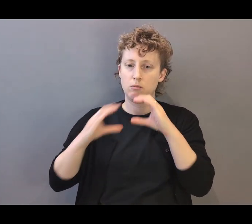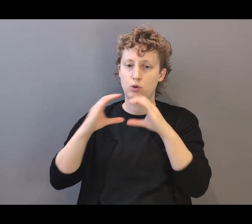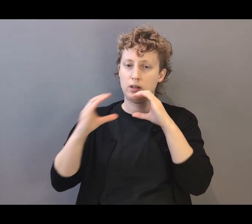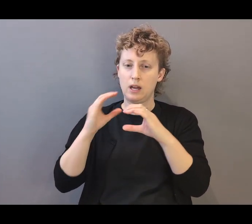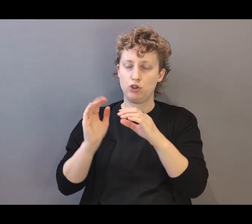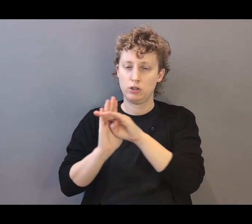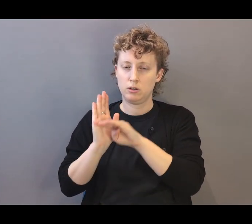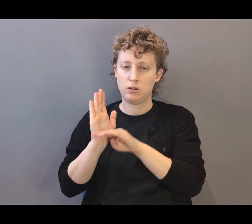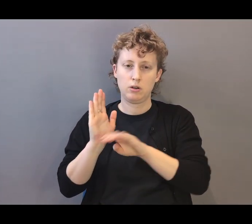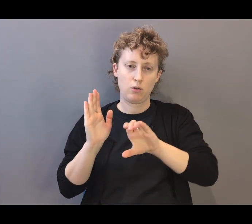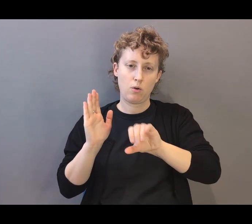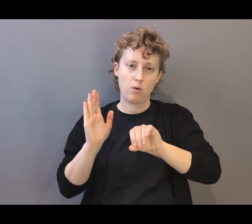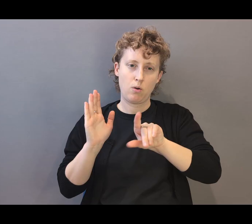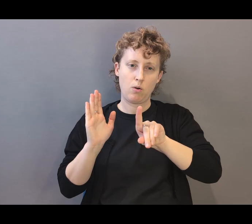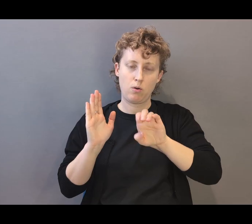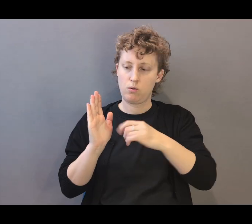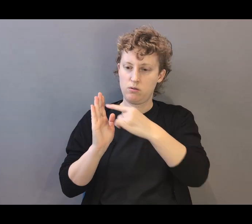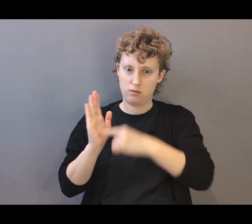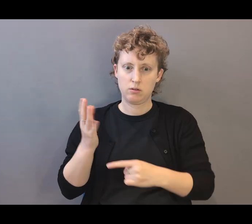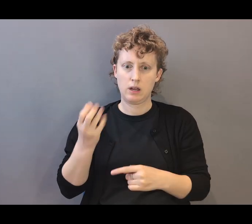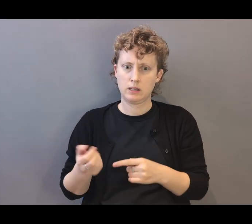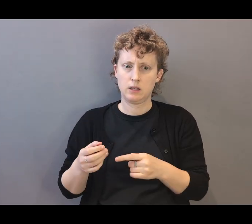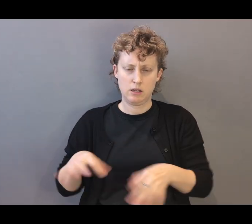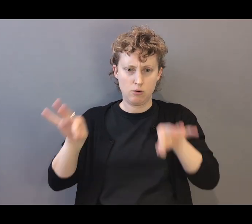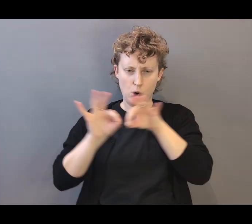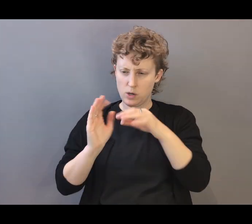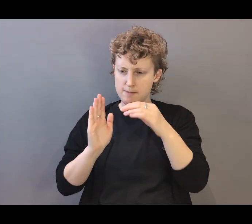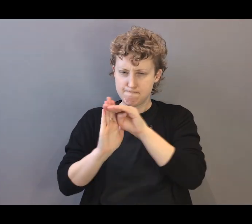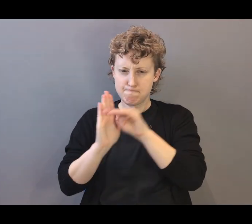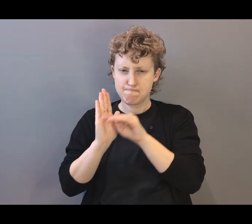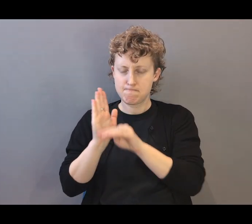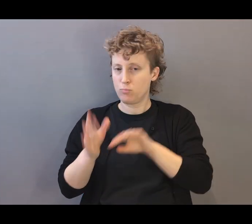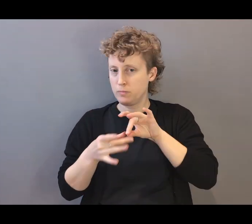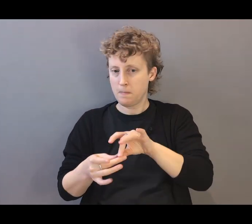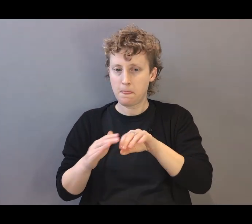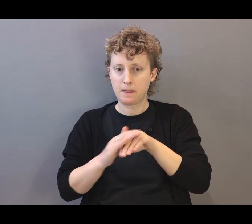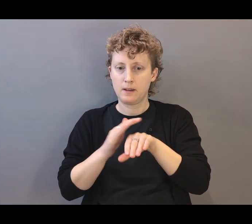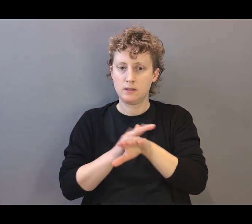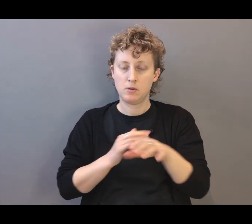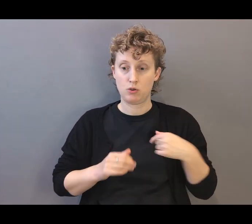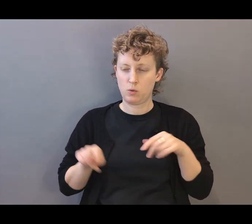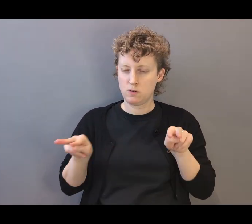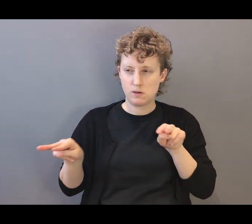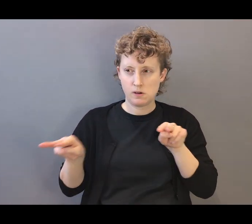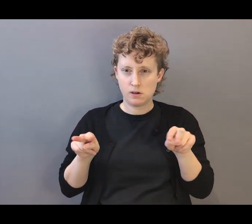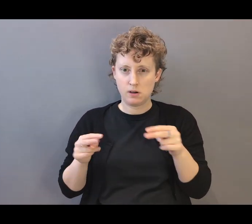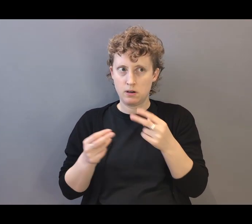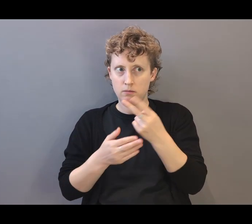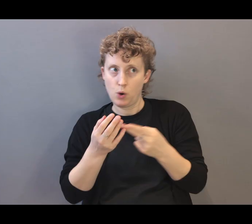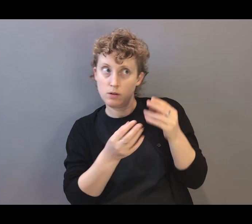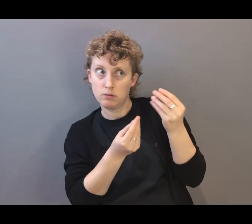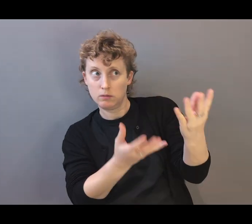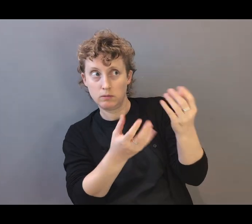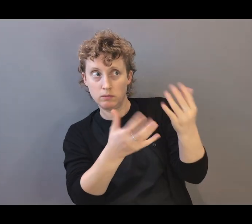accessibility provisions. So here we will keep an eye basically to inform policymakers on how this legislation has been working so